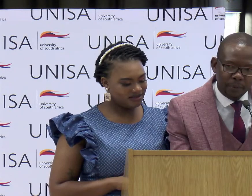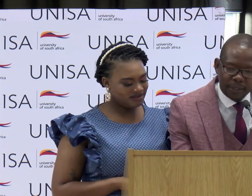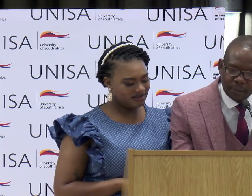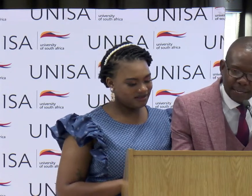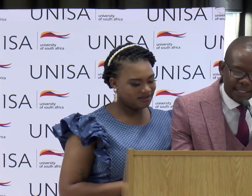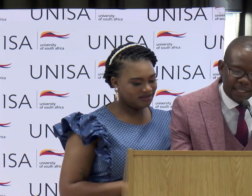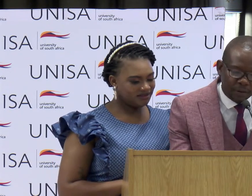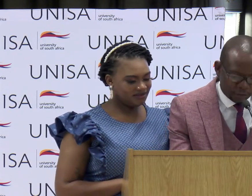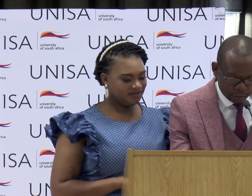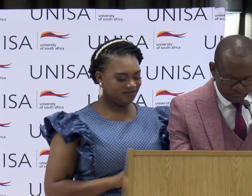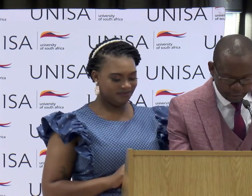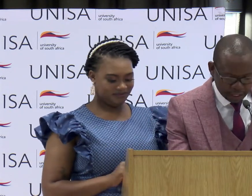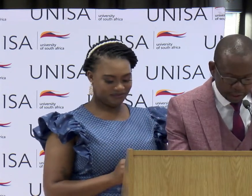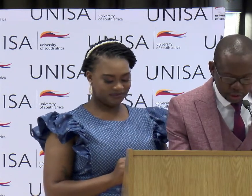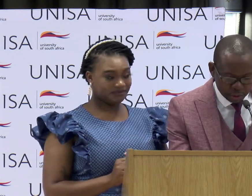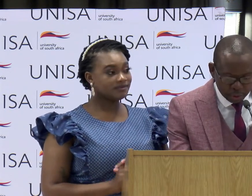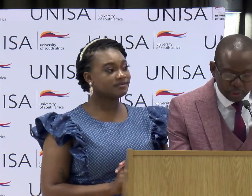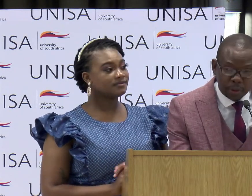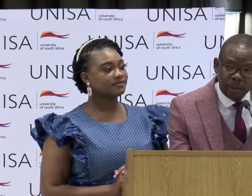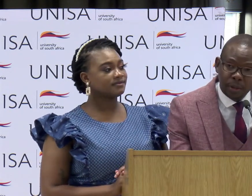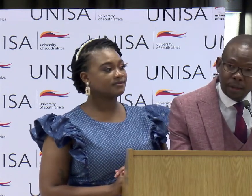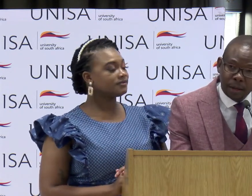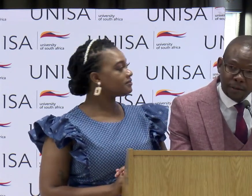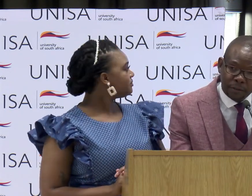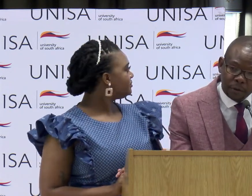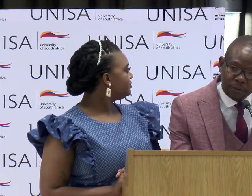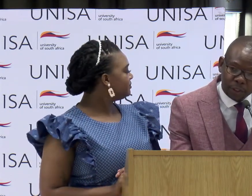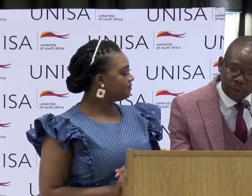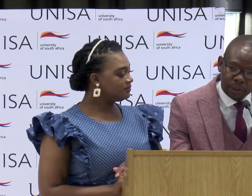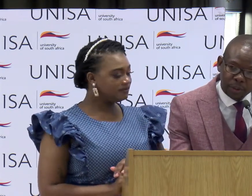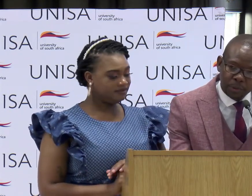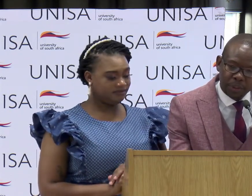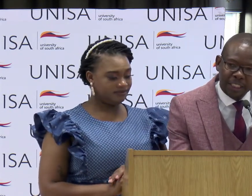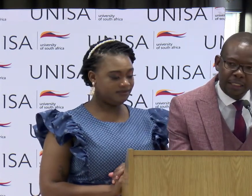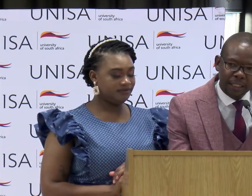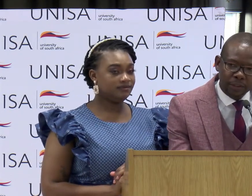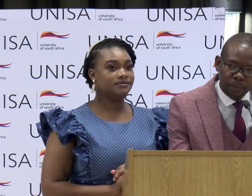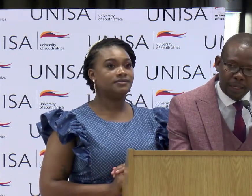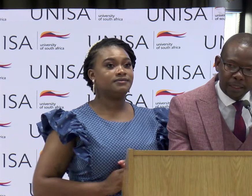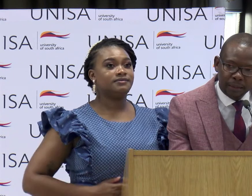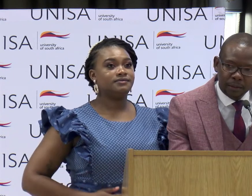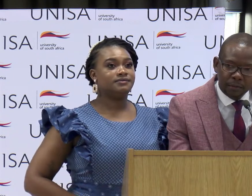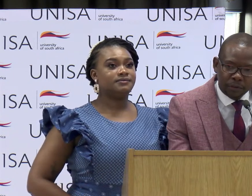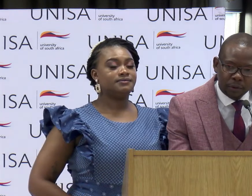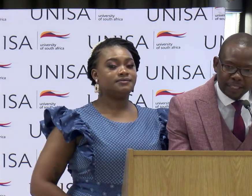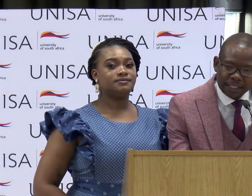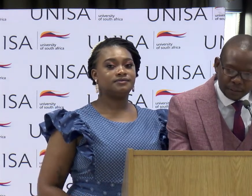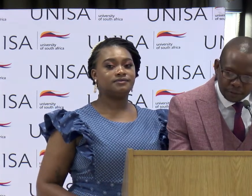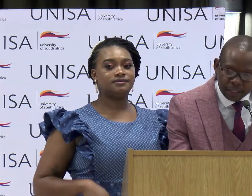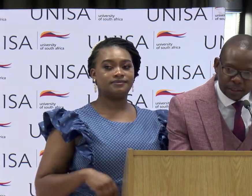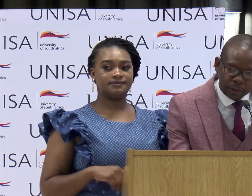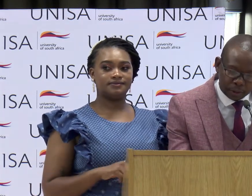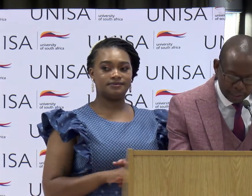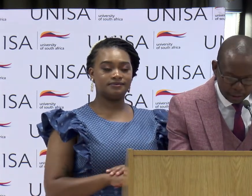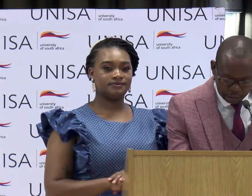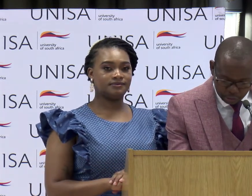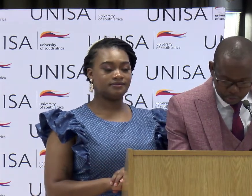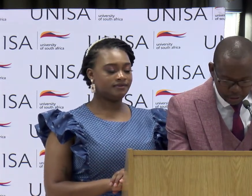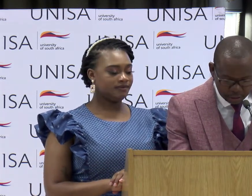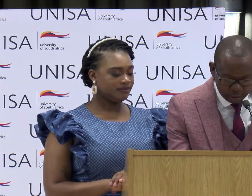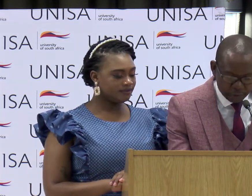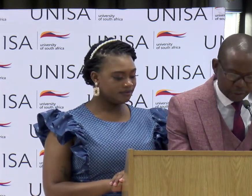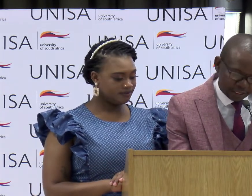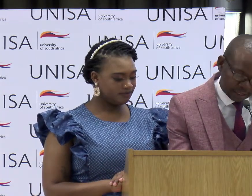So we extend our vote of thanks to you for the contributions that you made for this event today